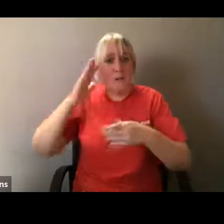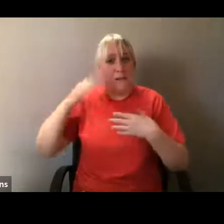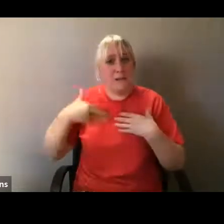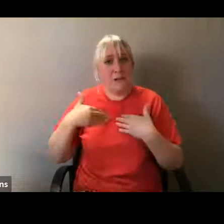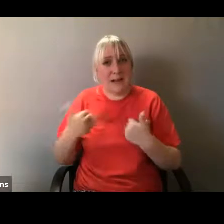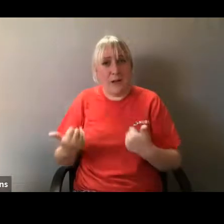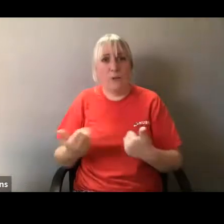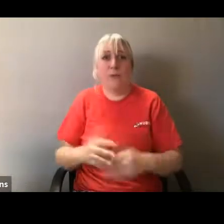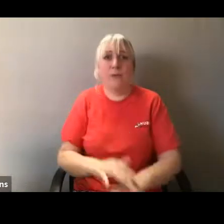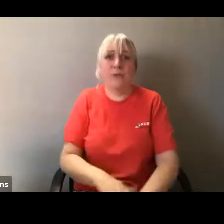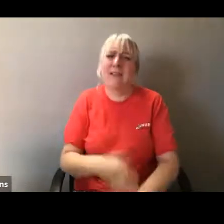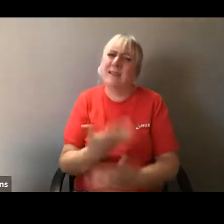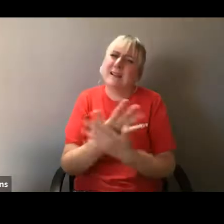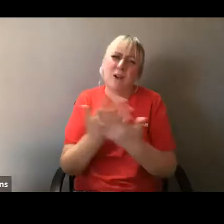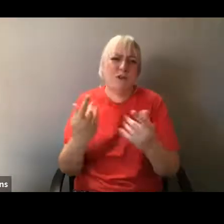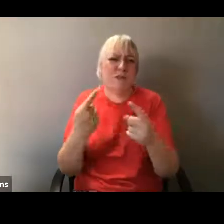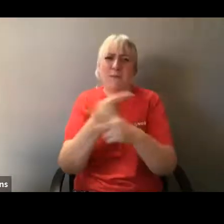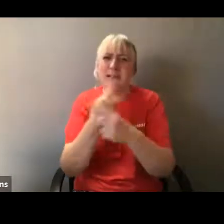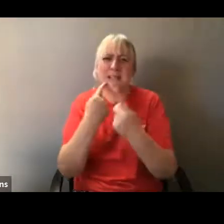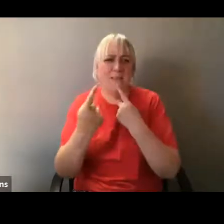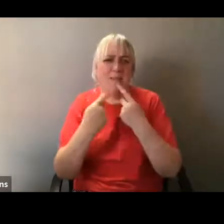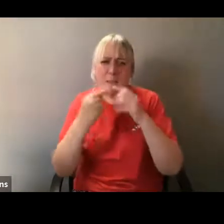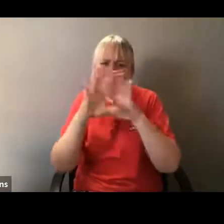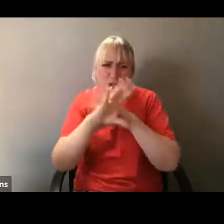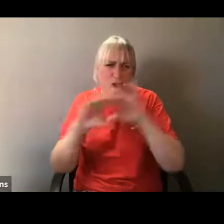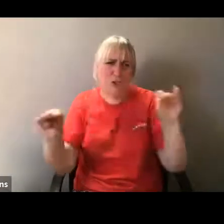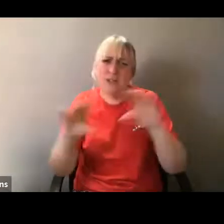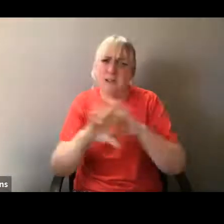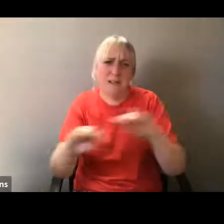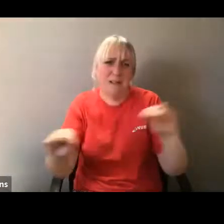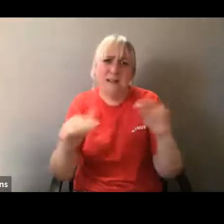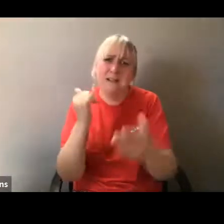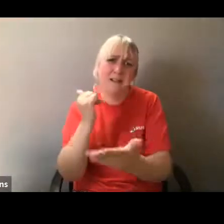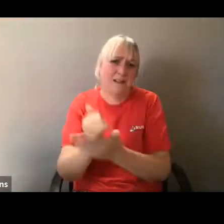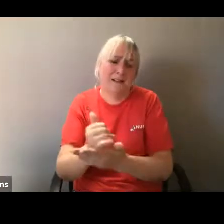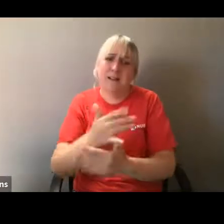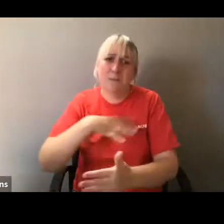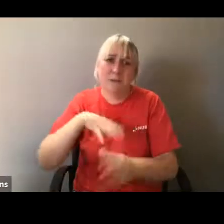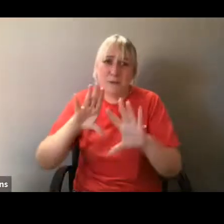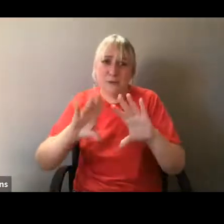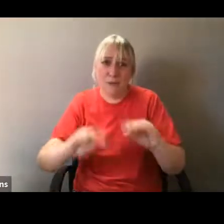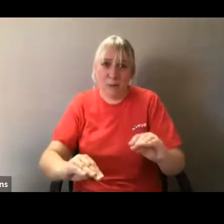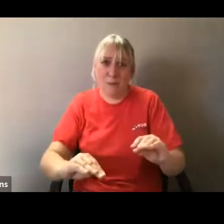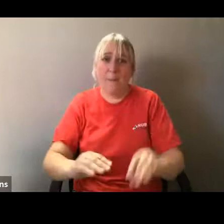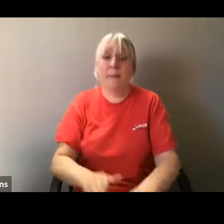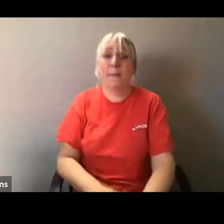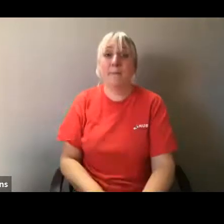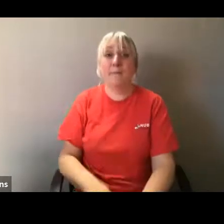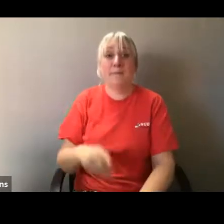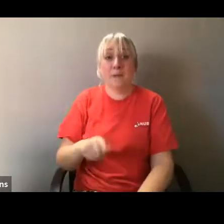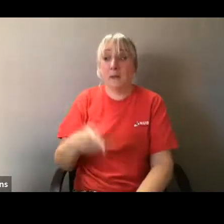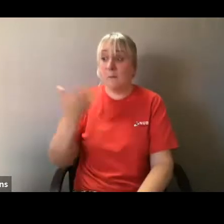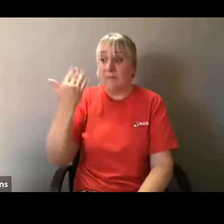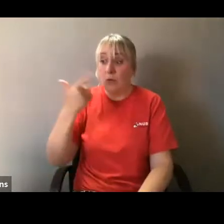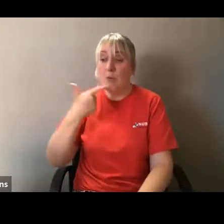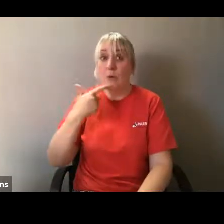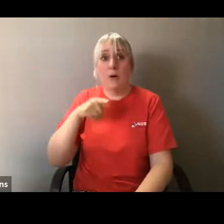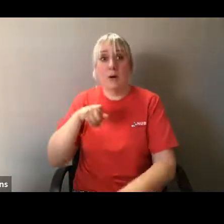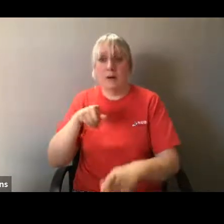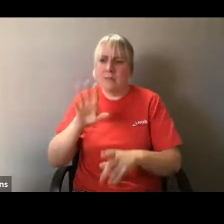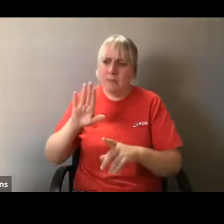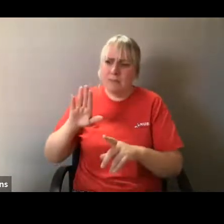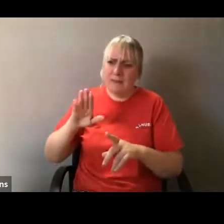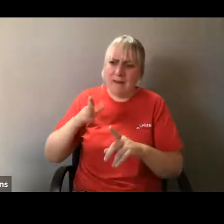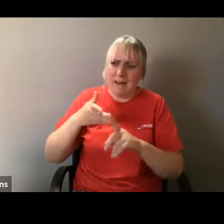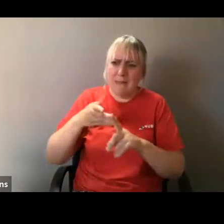So in 2010, we linked up with the wider disability movement to campaign against the removal of Social Security. We found that a